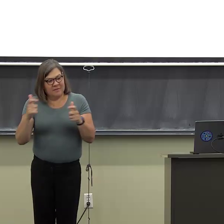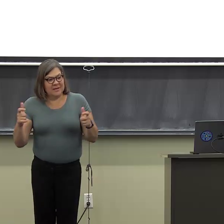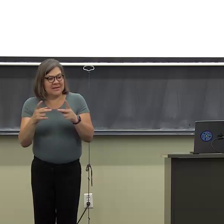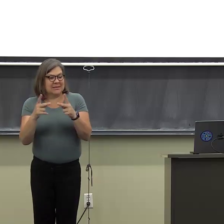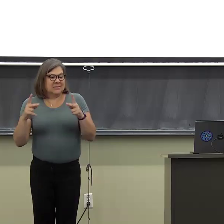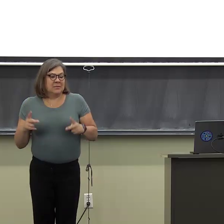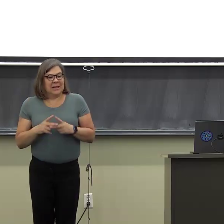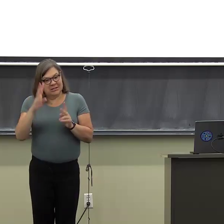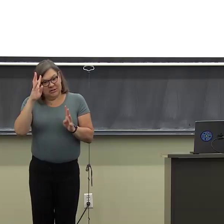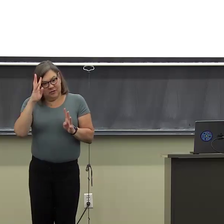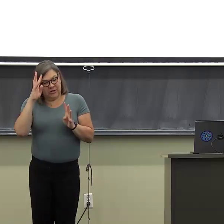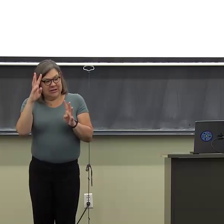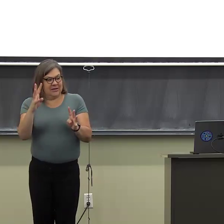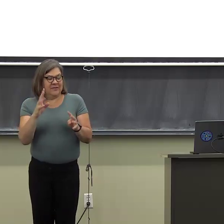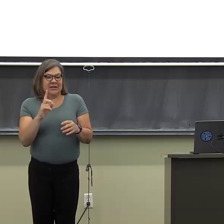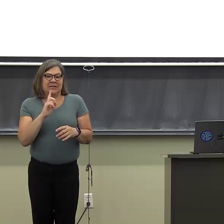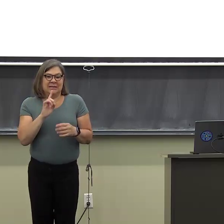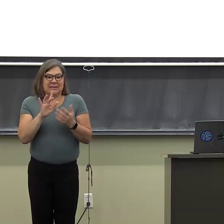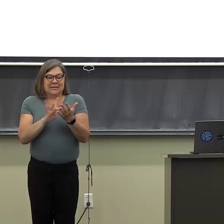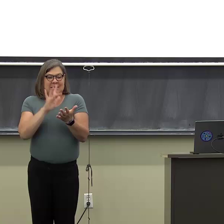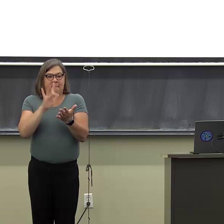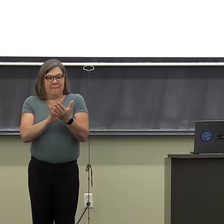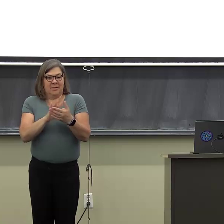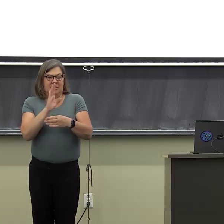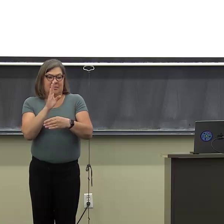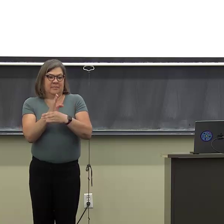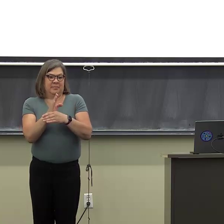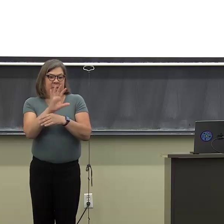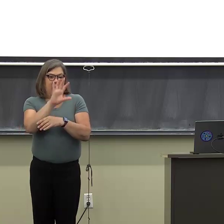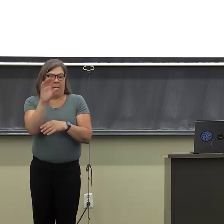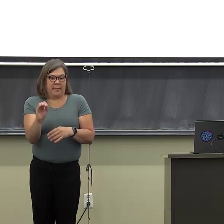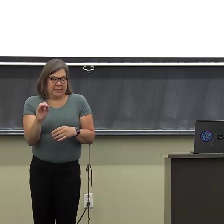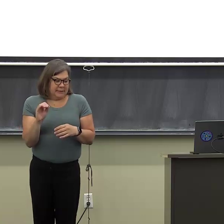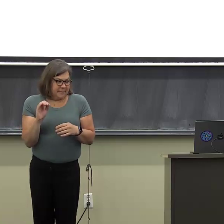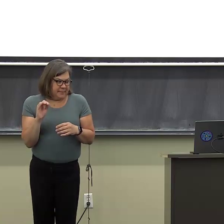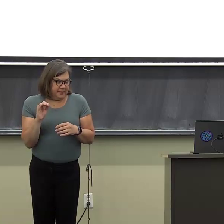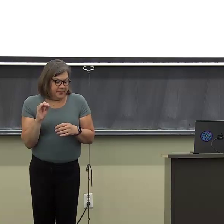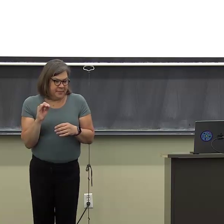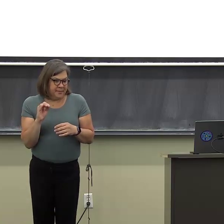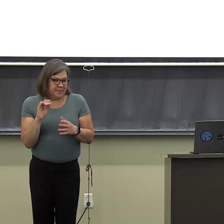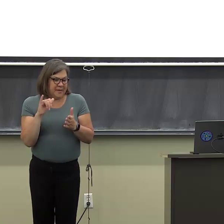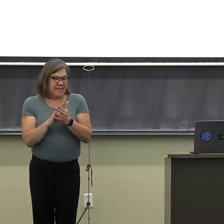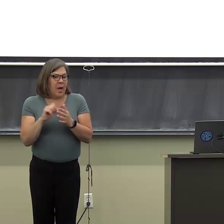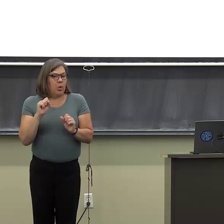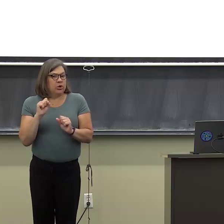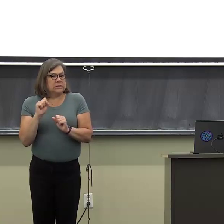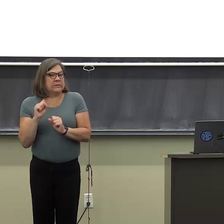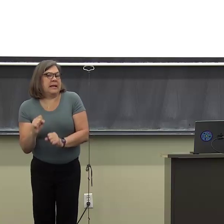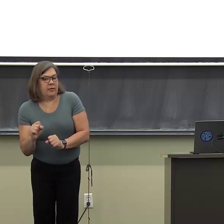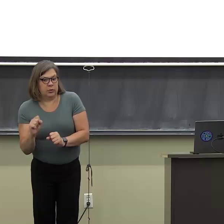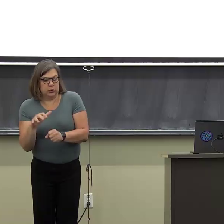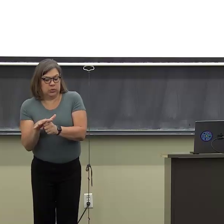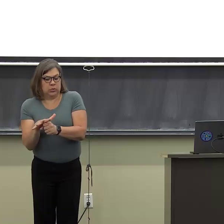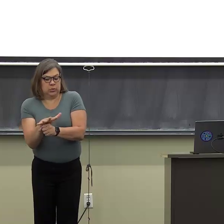was actually in middle-sized companies that were tethered to the space that